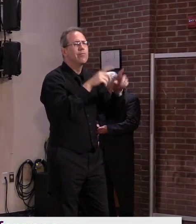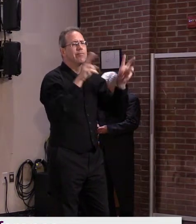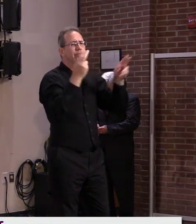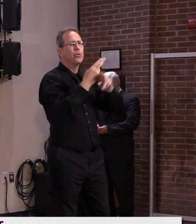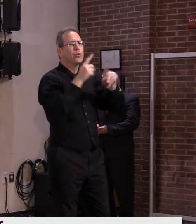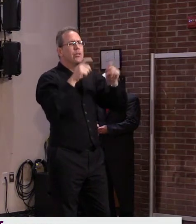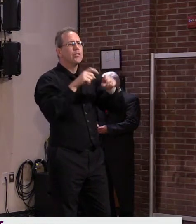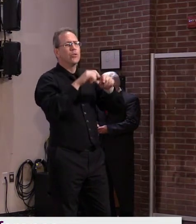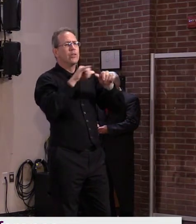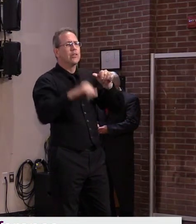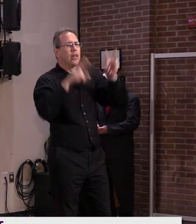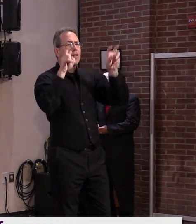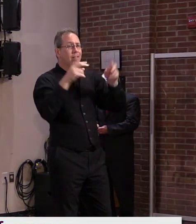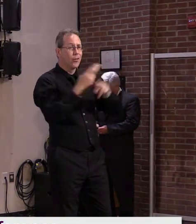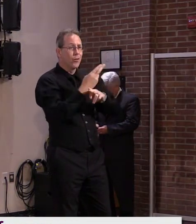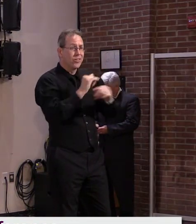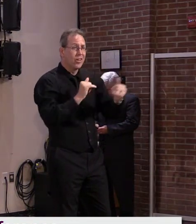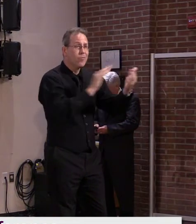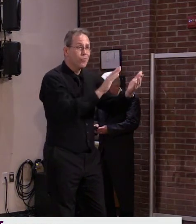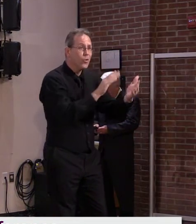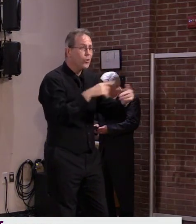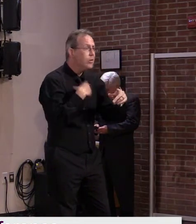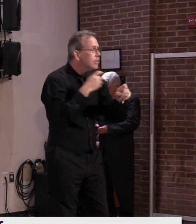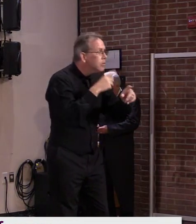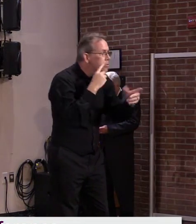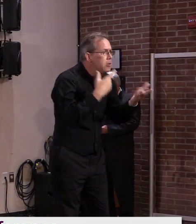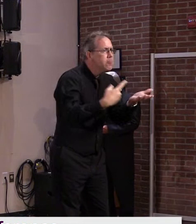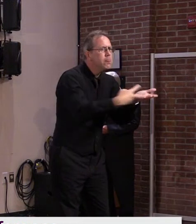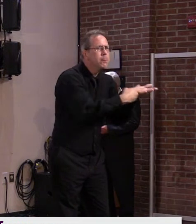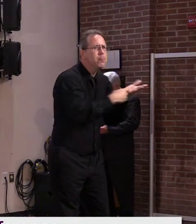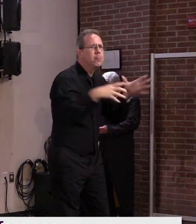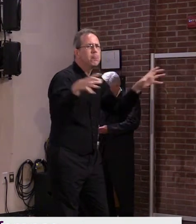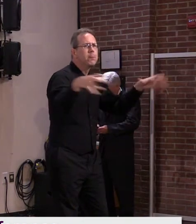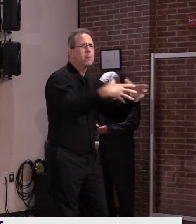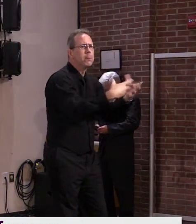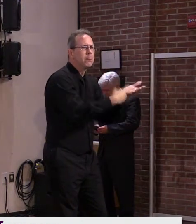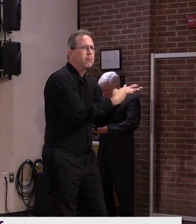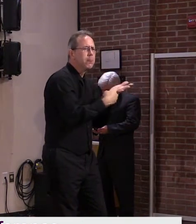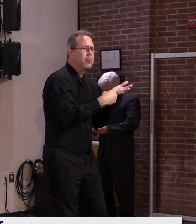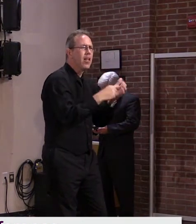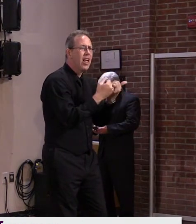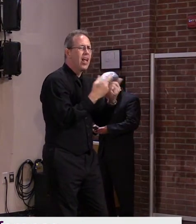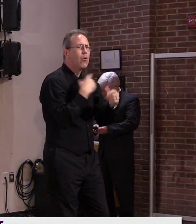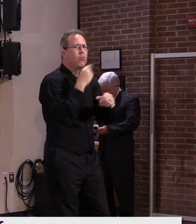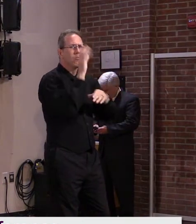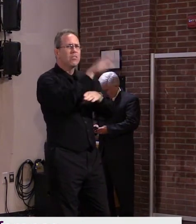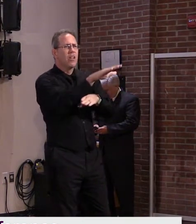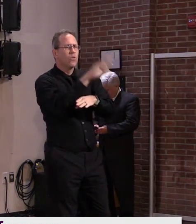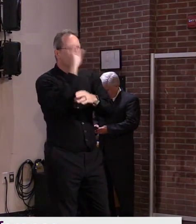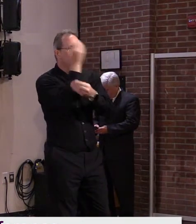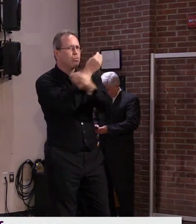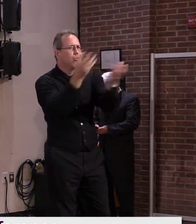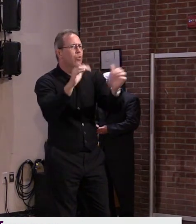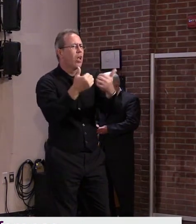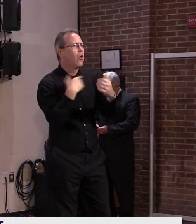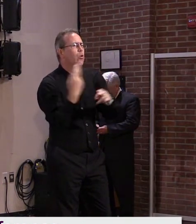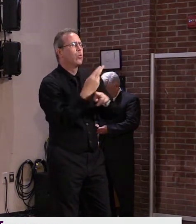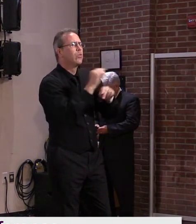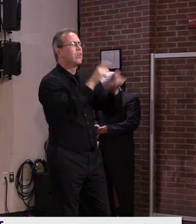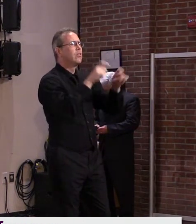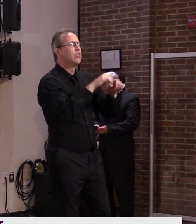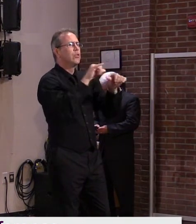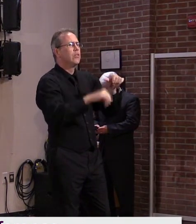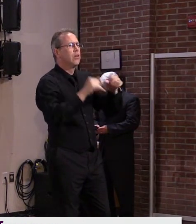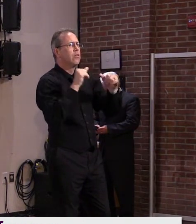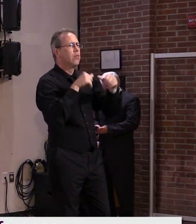this afternoon to work out the logistics, and I'll be briefing the superintendents this afternoon as well. So that certainly hoping to launch, but we have a